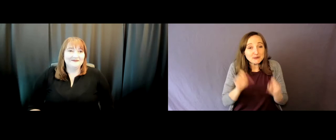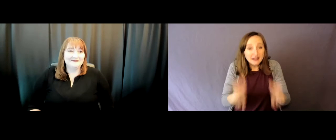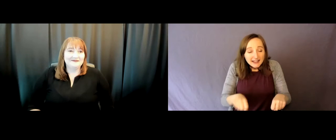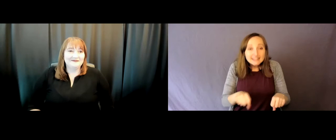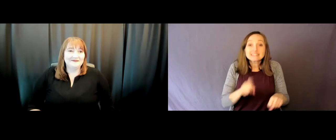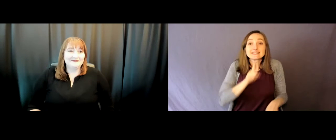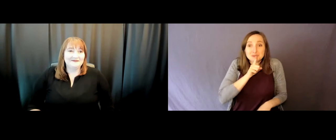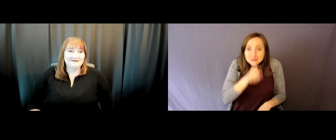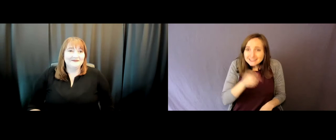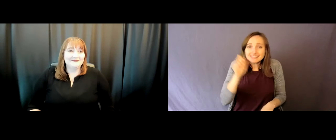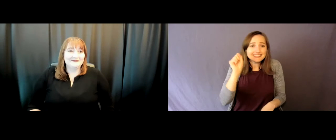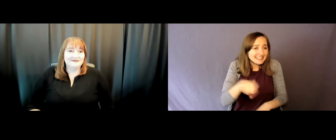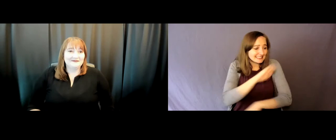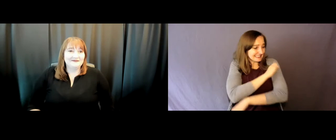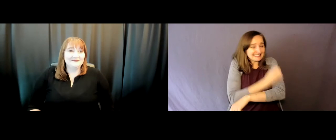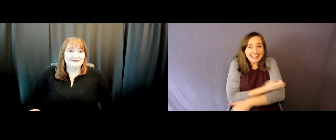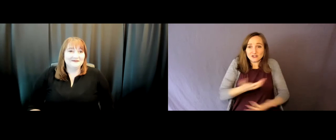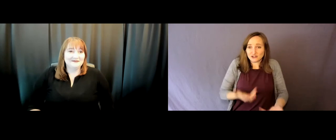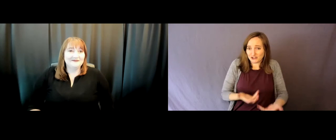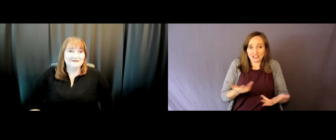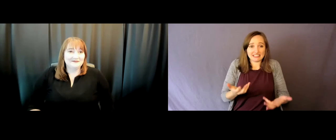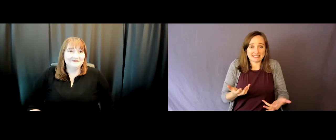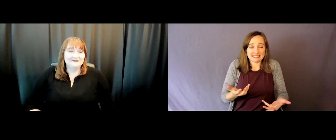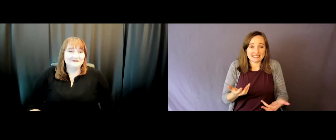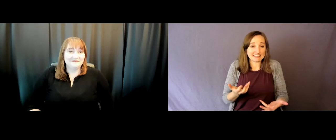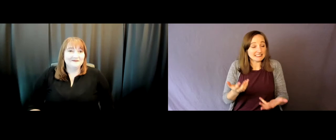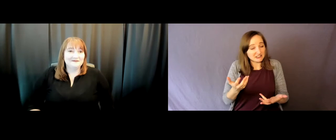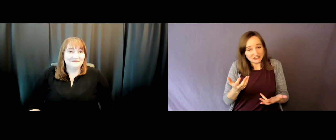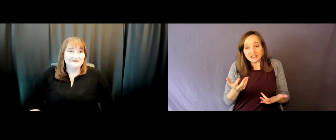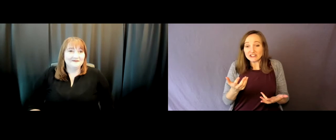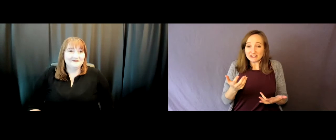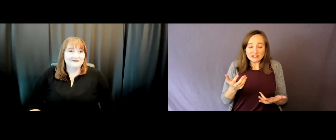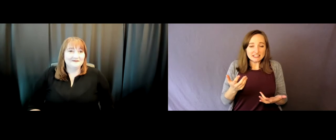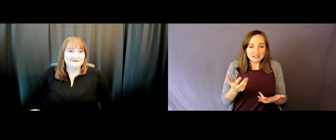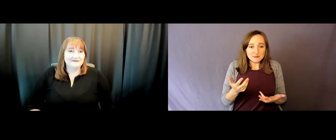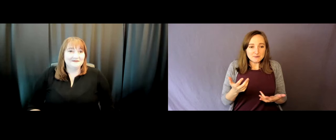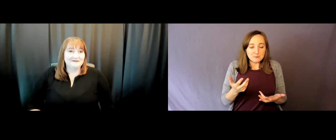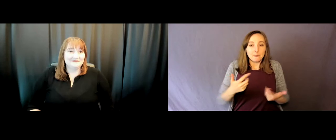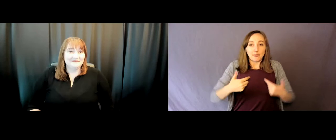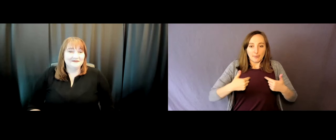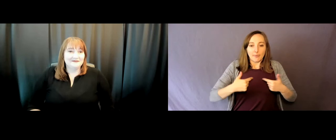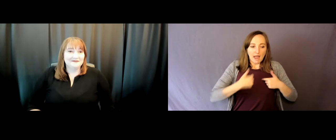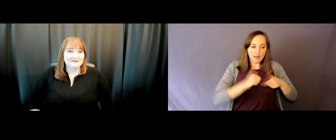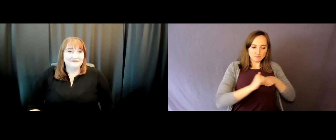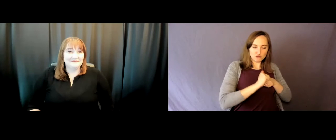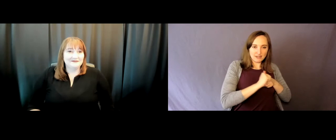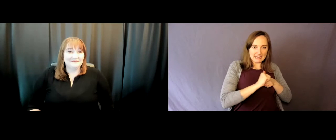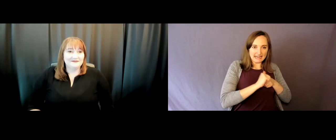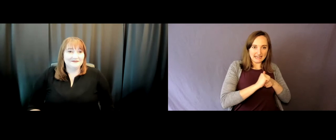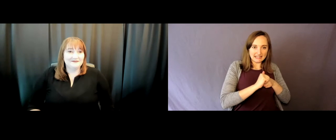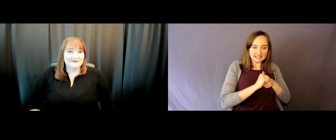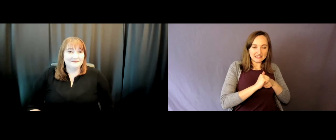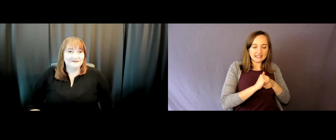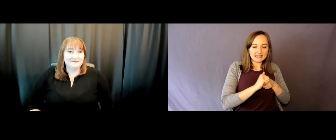It is real, it is energy. And as long as I am trained in, like I said, in